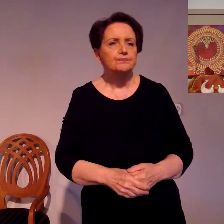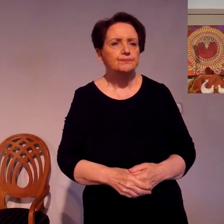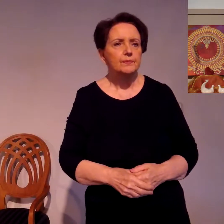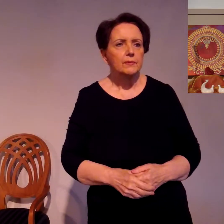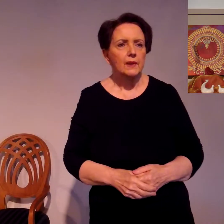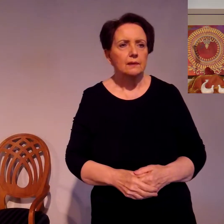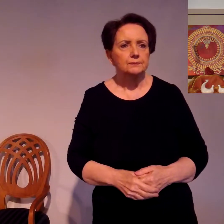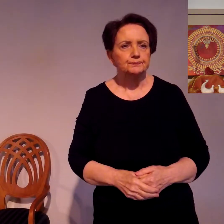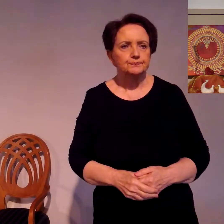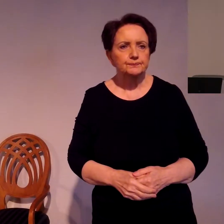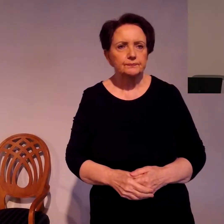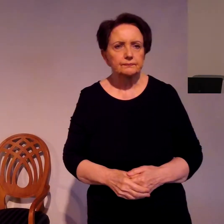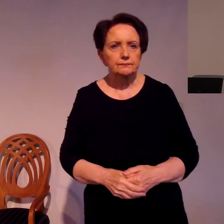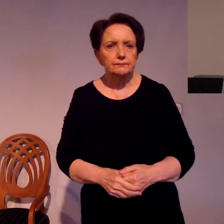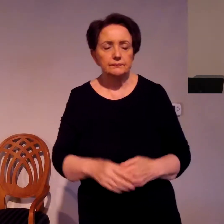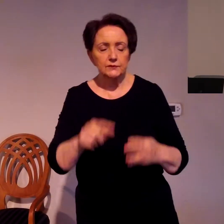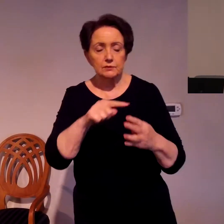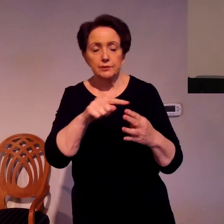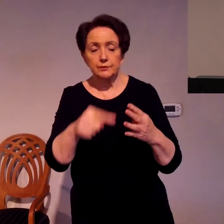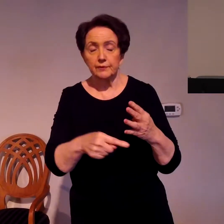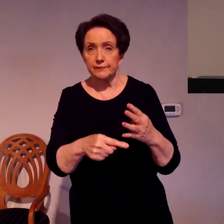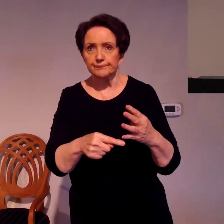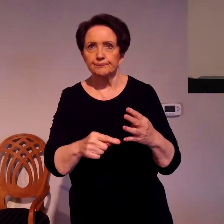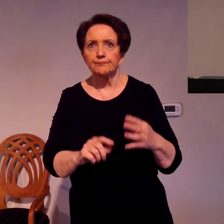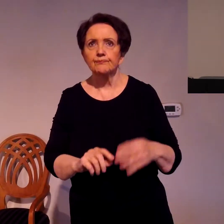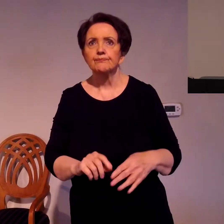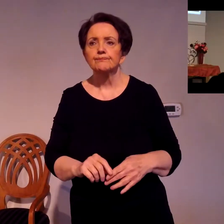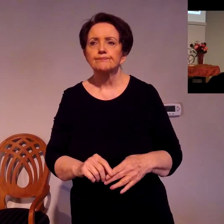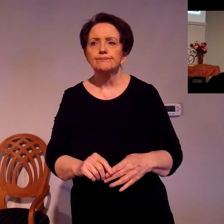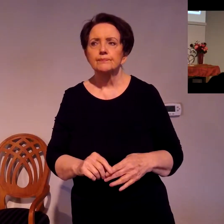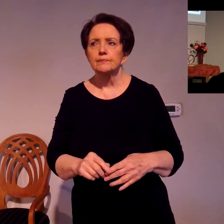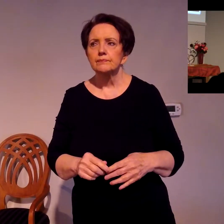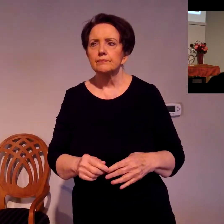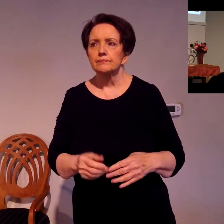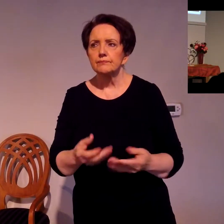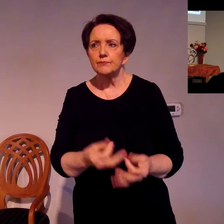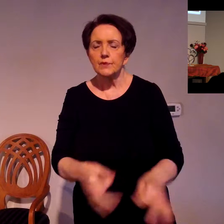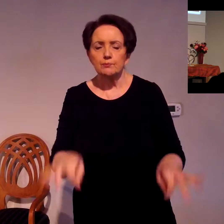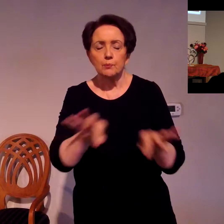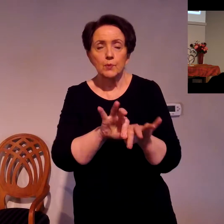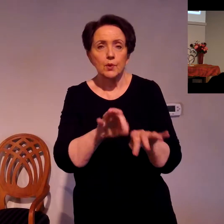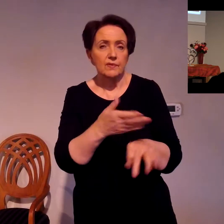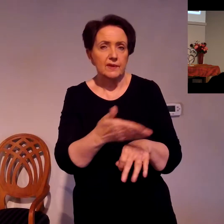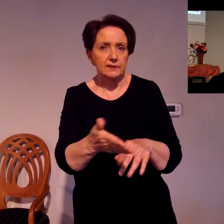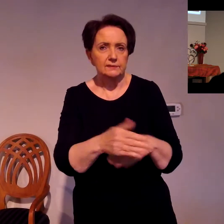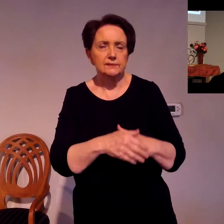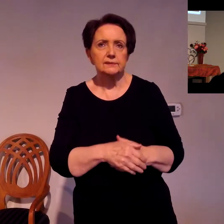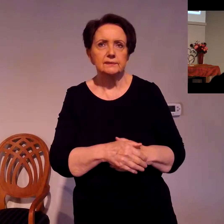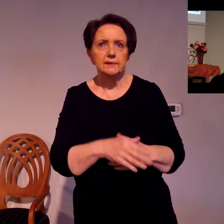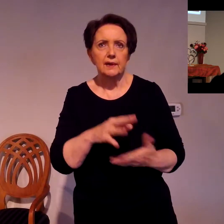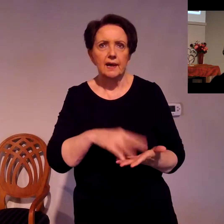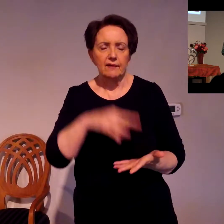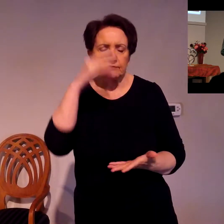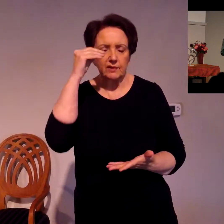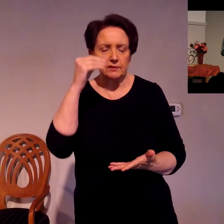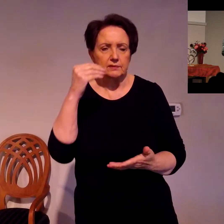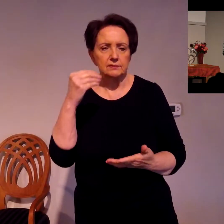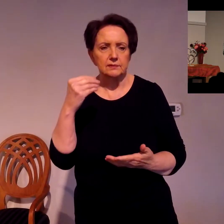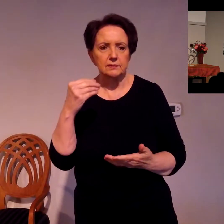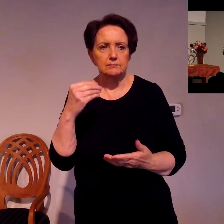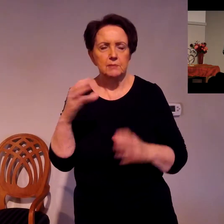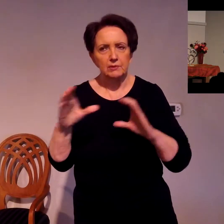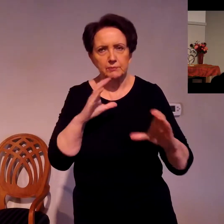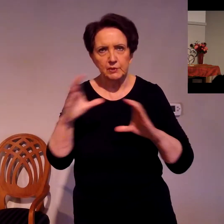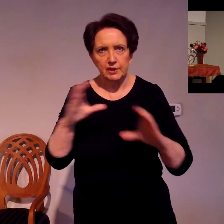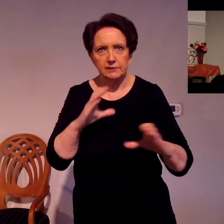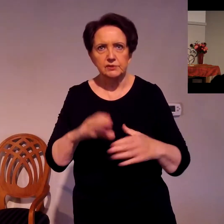So the 4, here we go, the 4 most important things that I have learned about